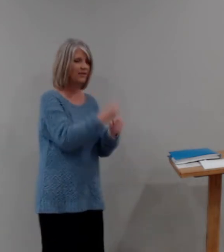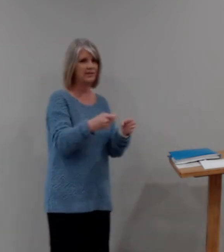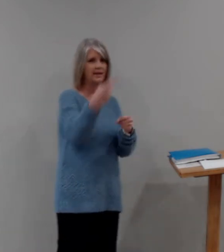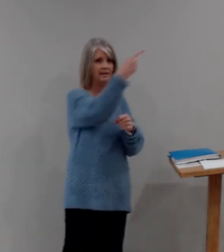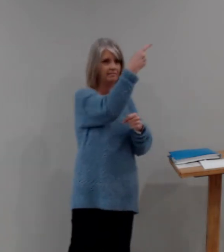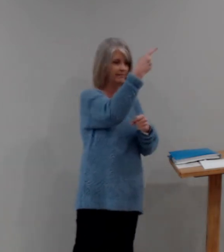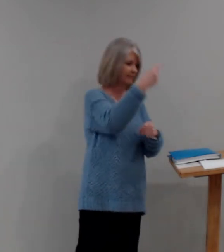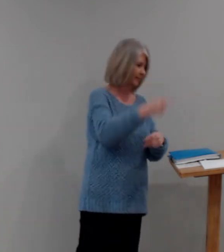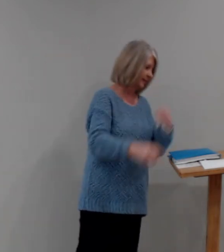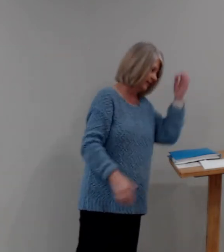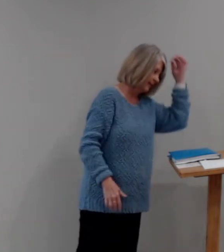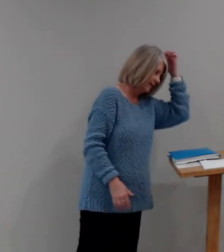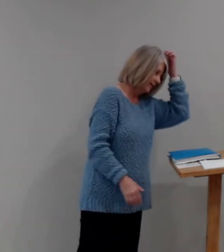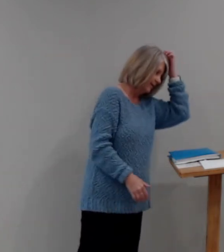sign. Okay.